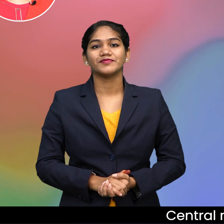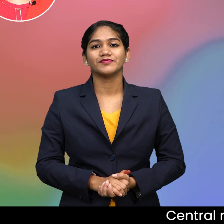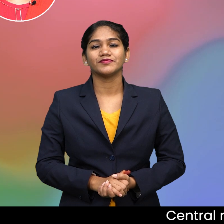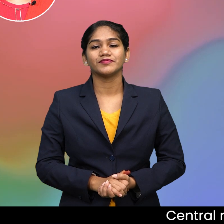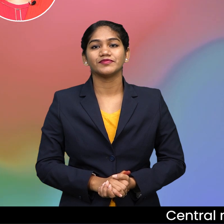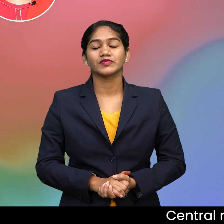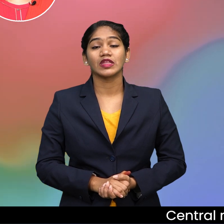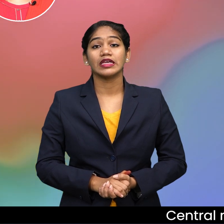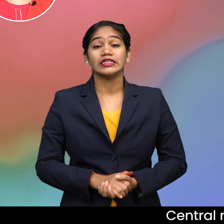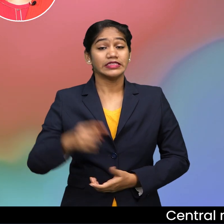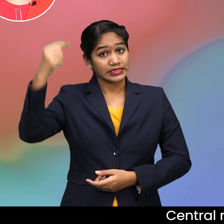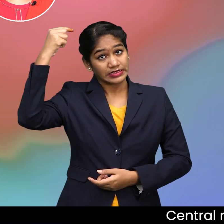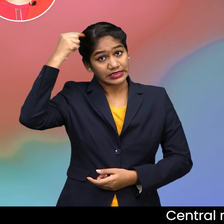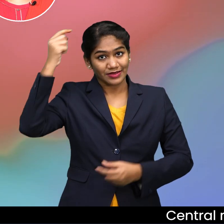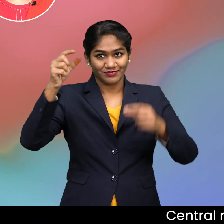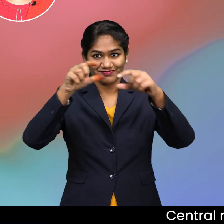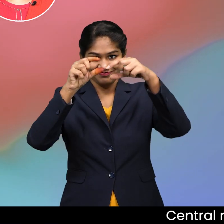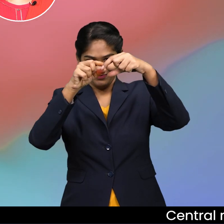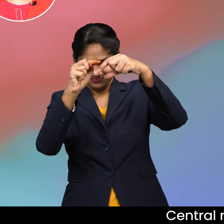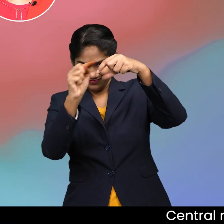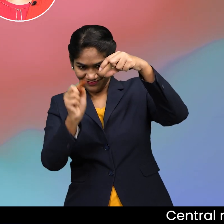central nervous system,